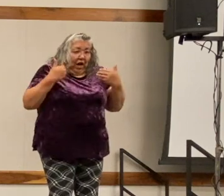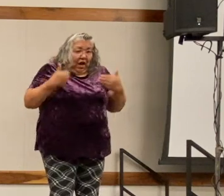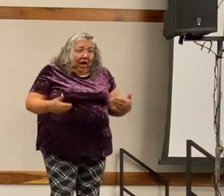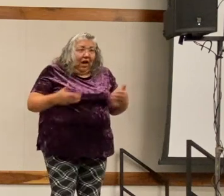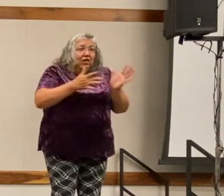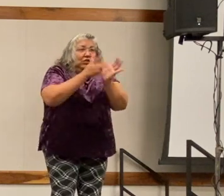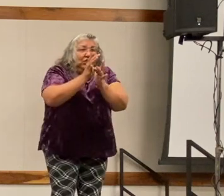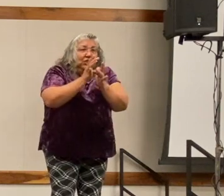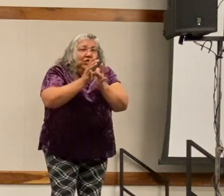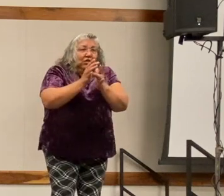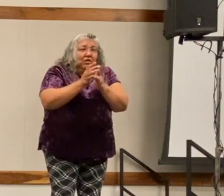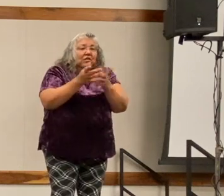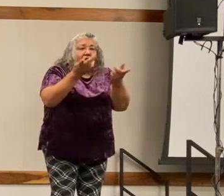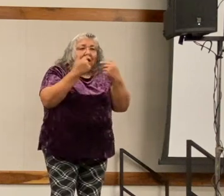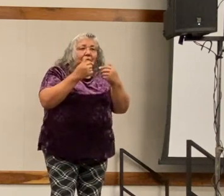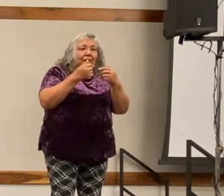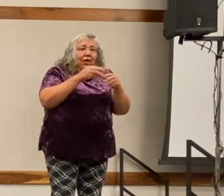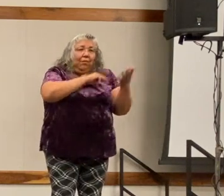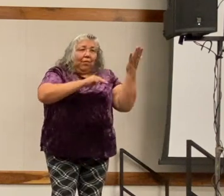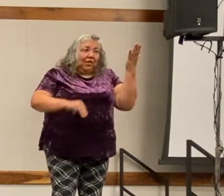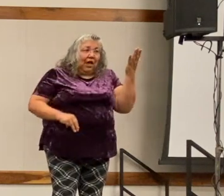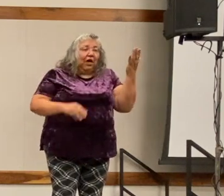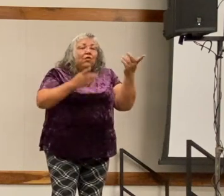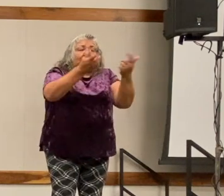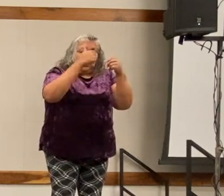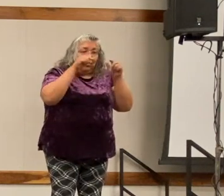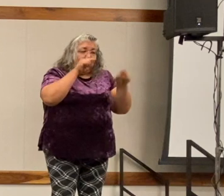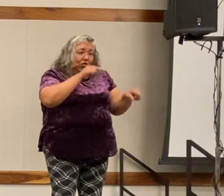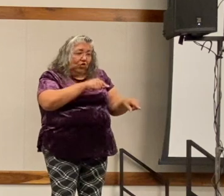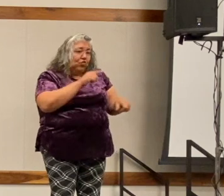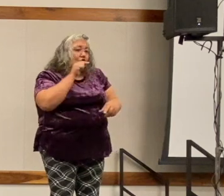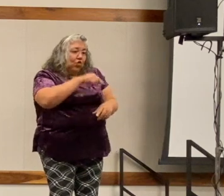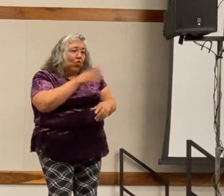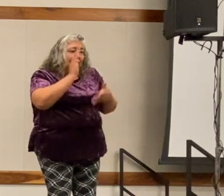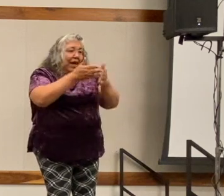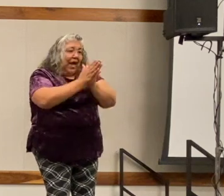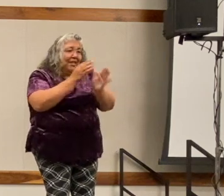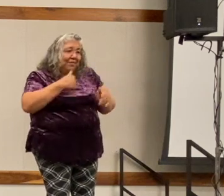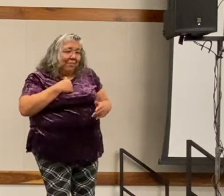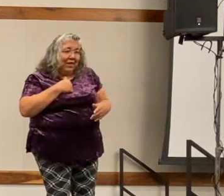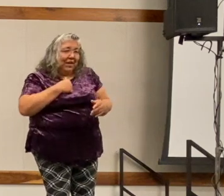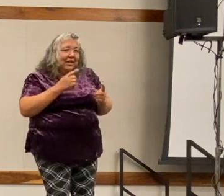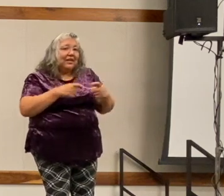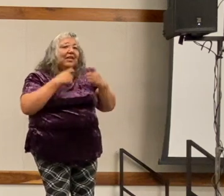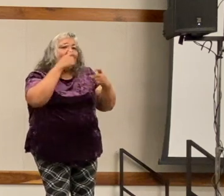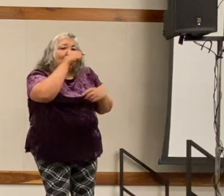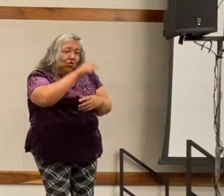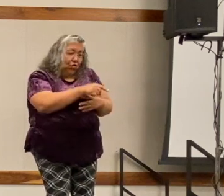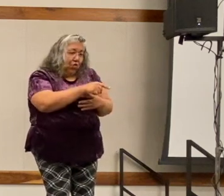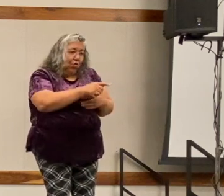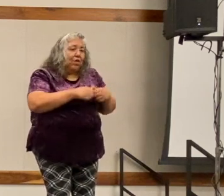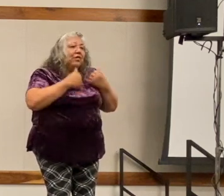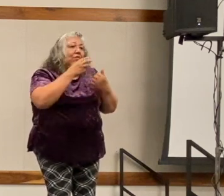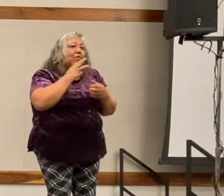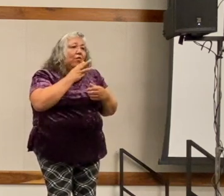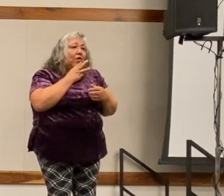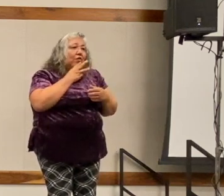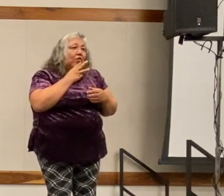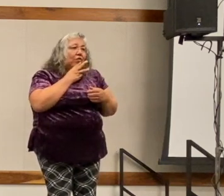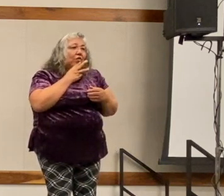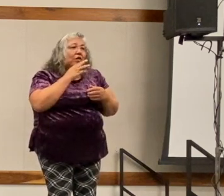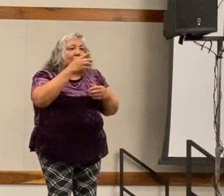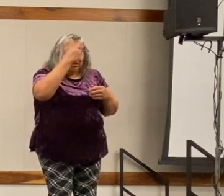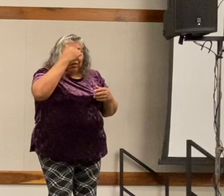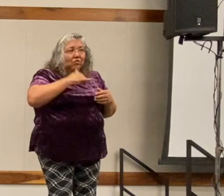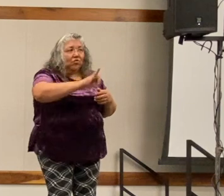I, Jesus, the coming Messiah, was speaking to you, "then you would ask me to give you living water," which is